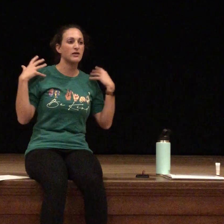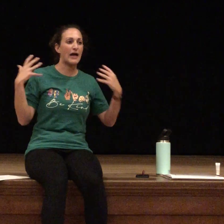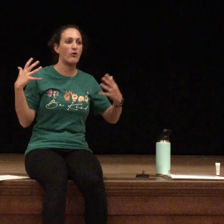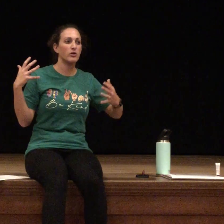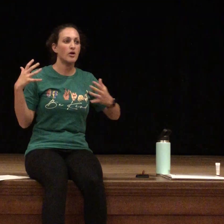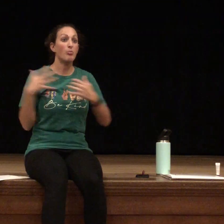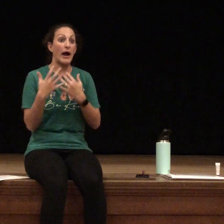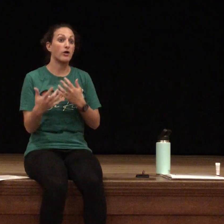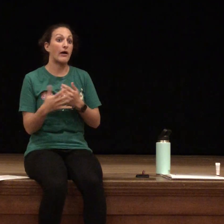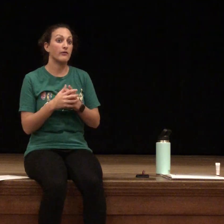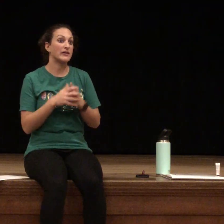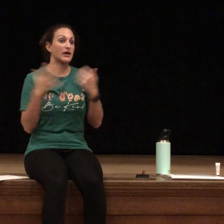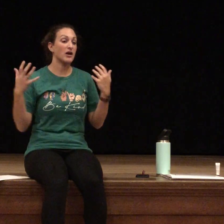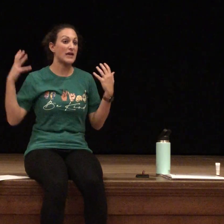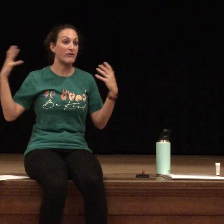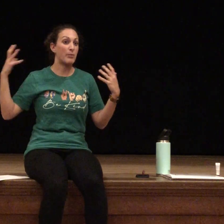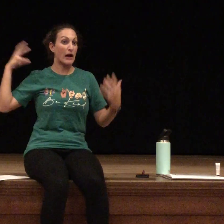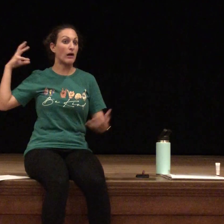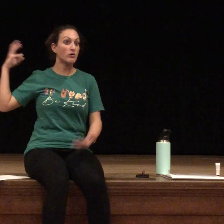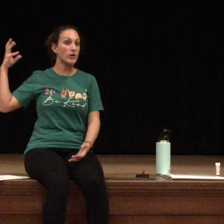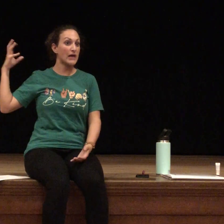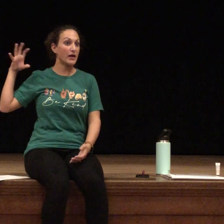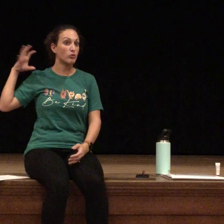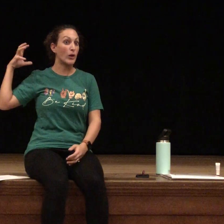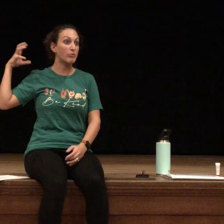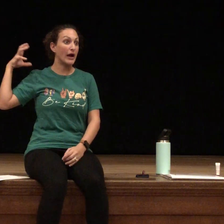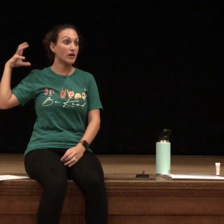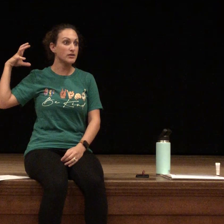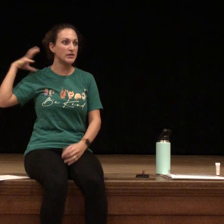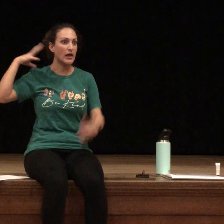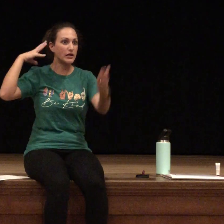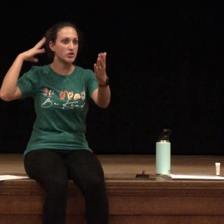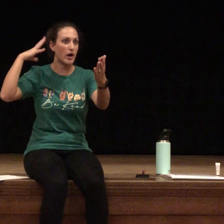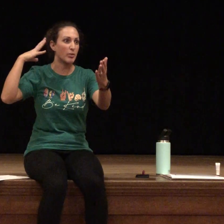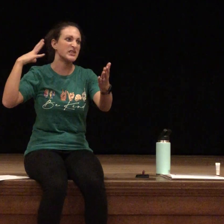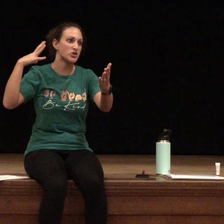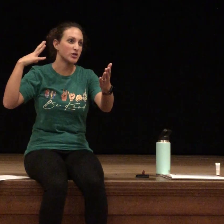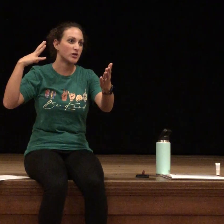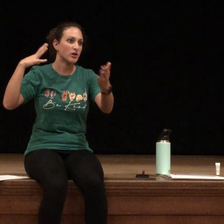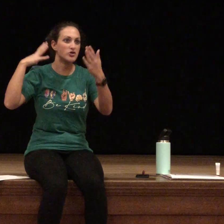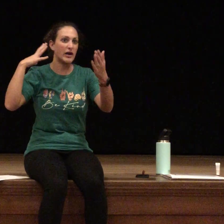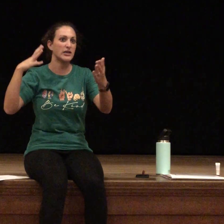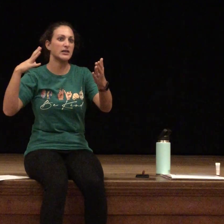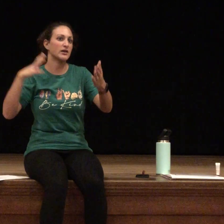loud background. That's like us having background noise on right behind us and telling us to try to pay attention and try to listen.